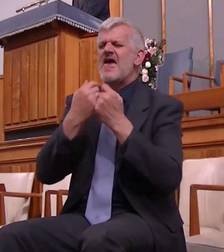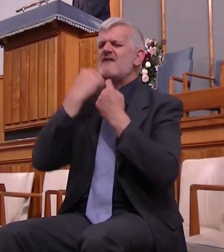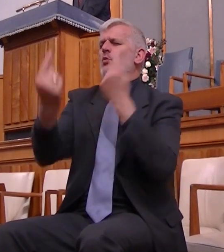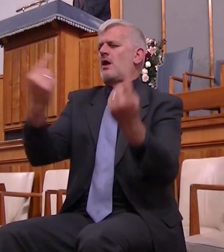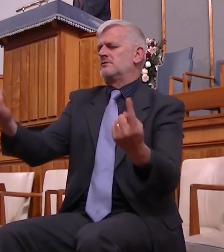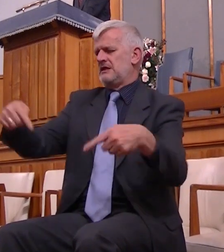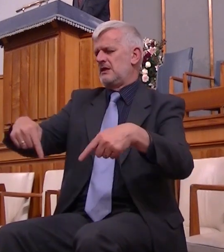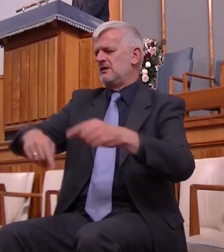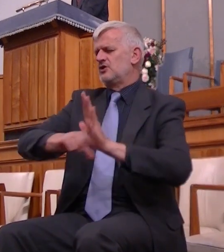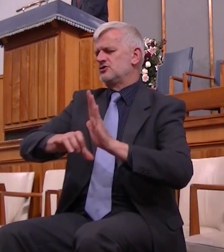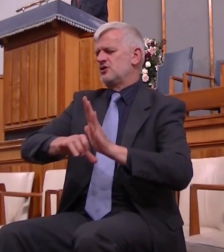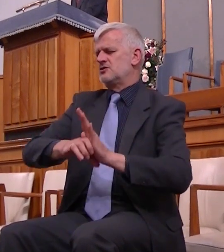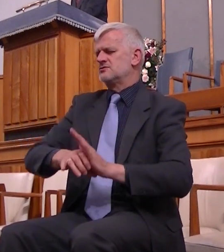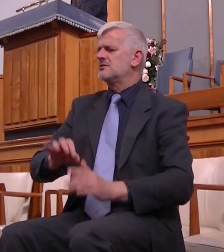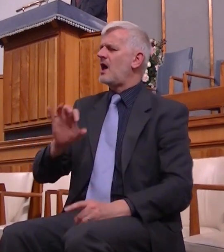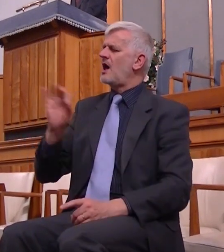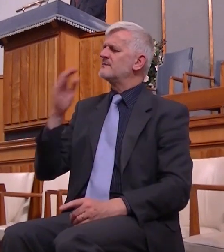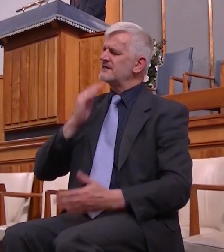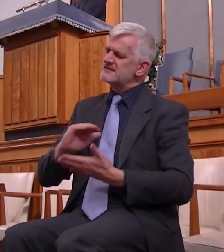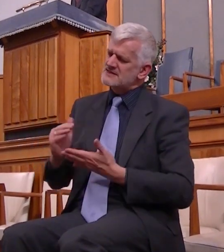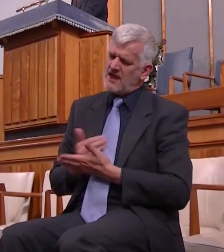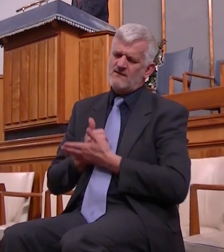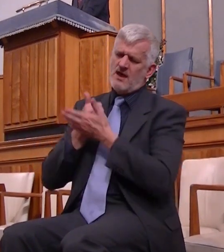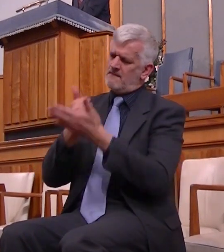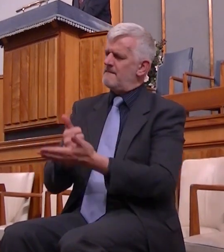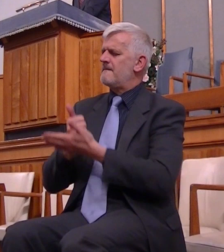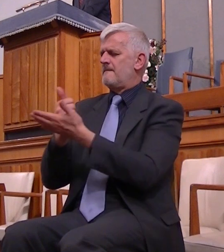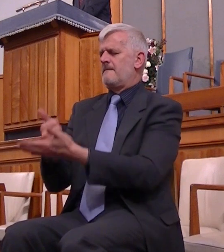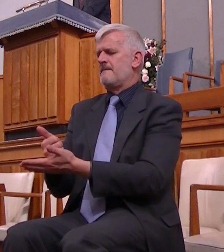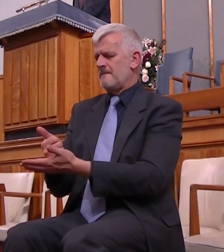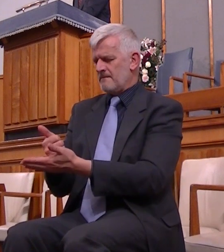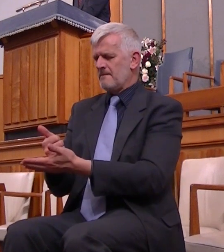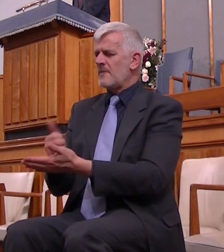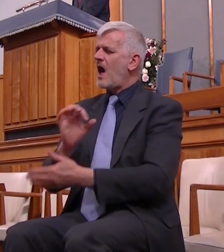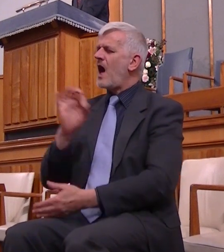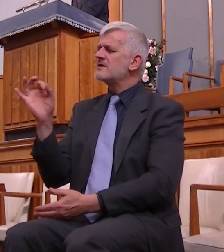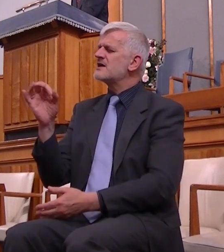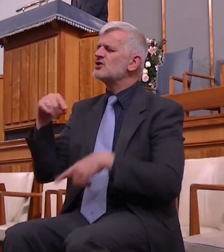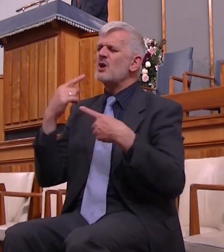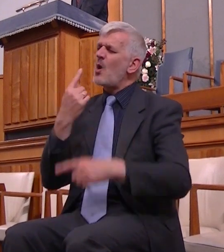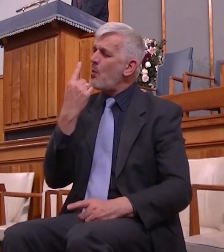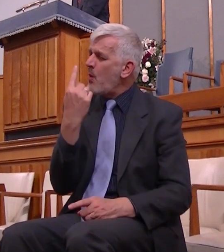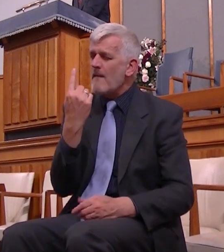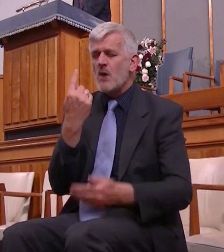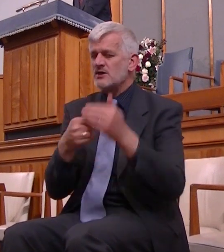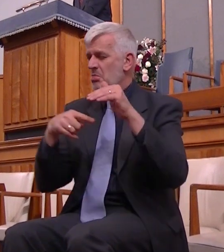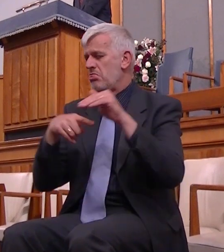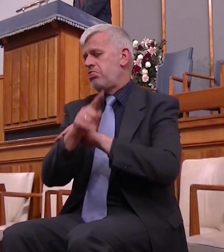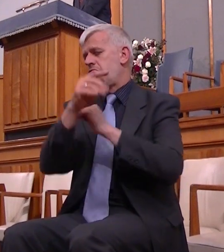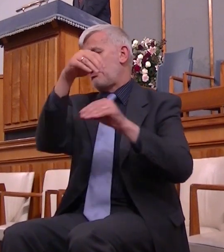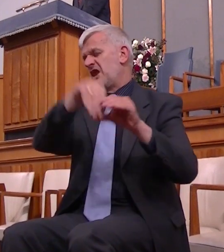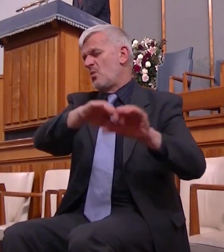tonight. Oh Lord, save and help. Leave none to this vain world, to